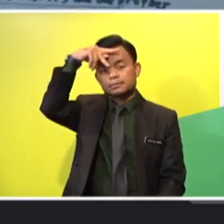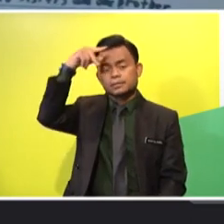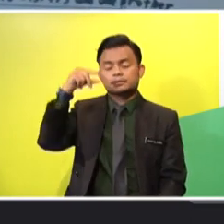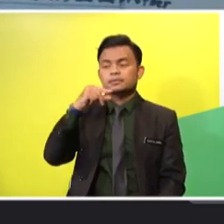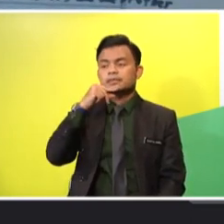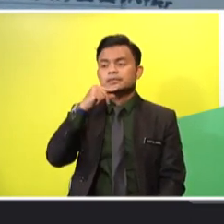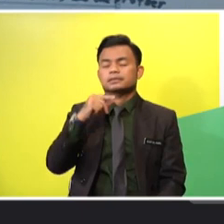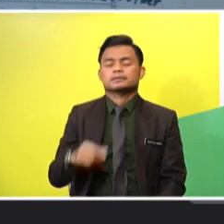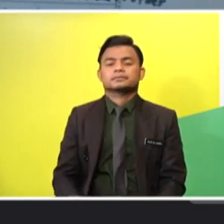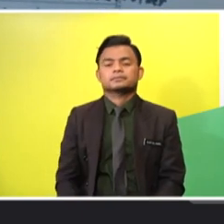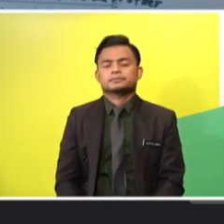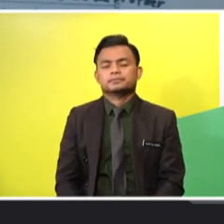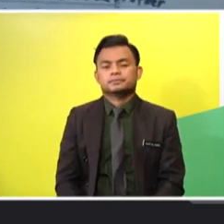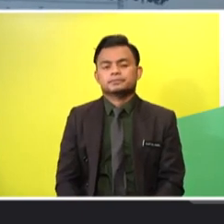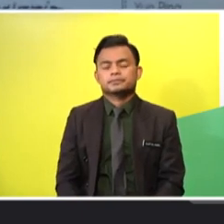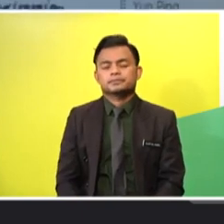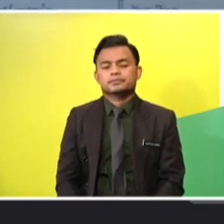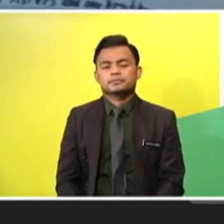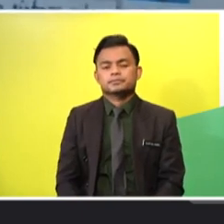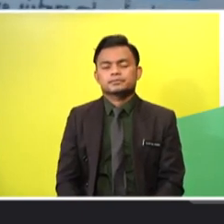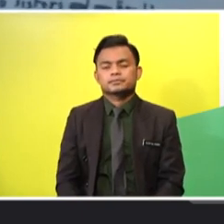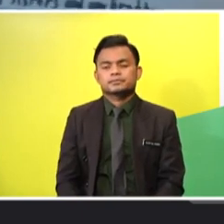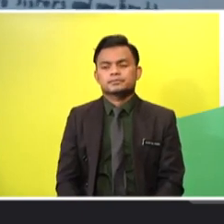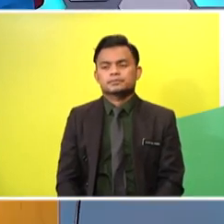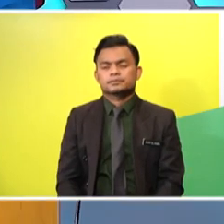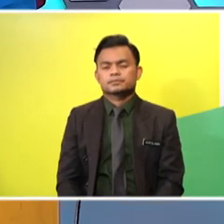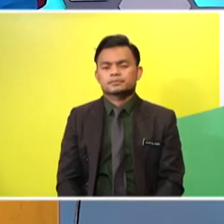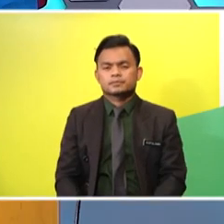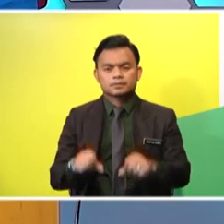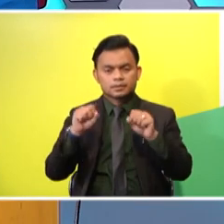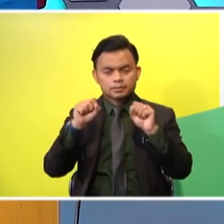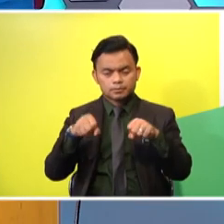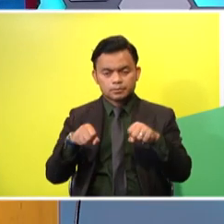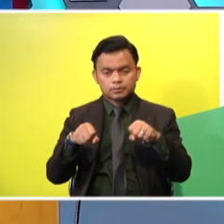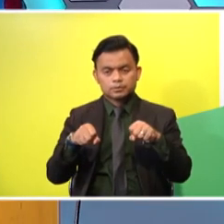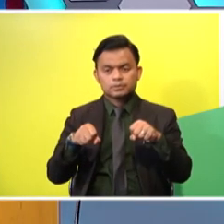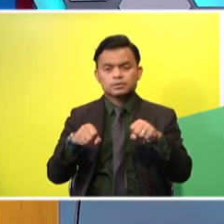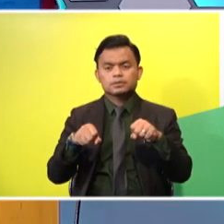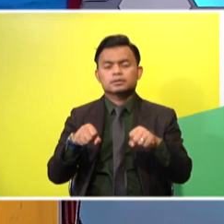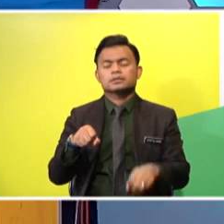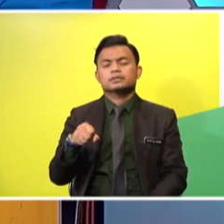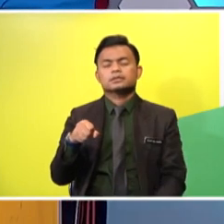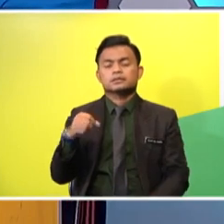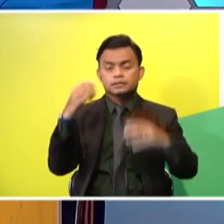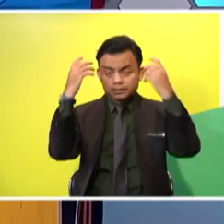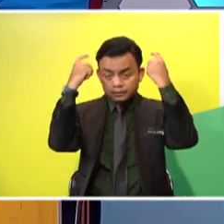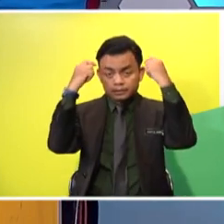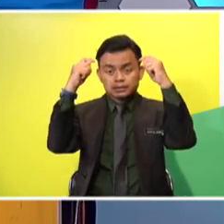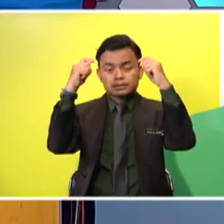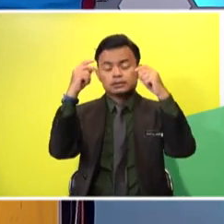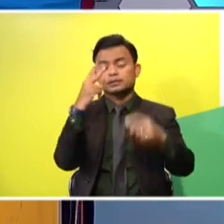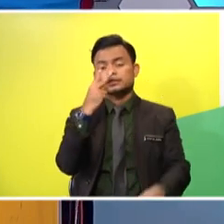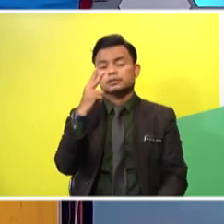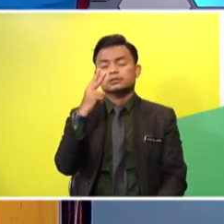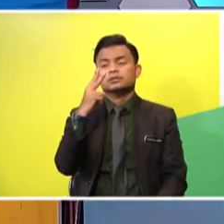Okay, right now, Anis, can teacher request Anis to read the name?